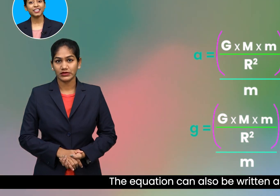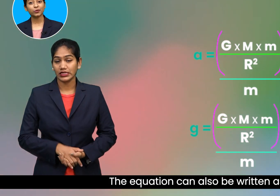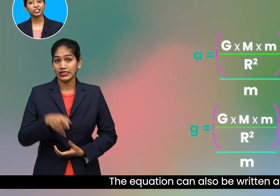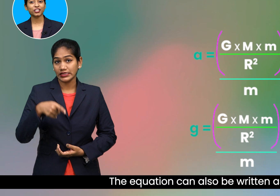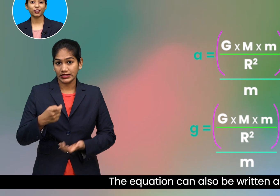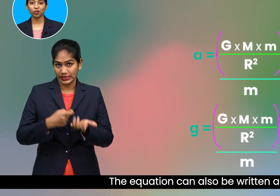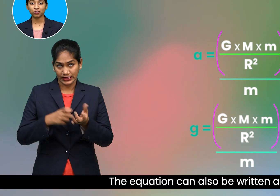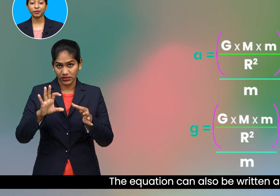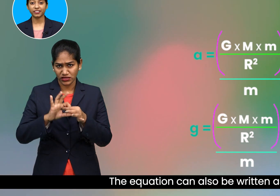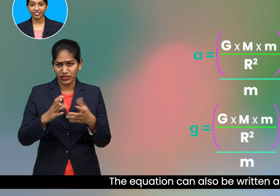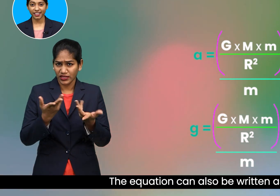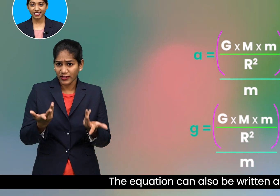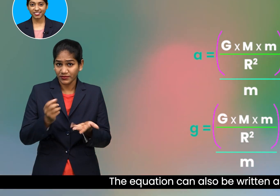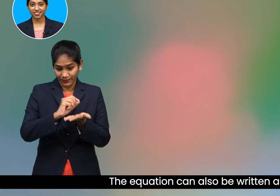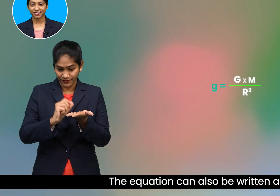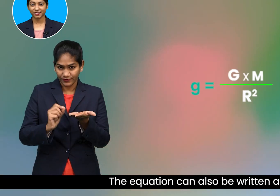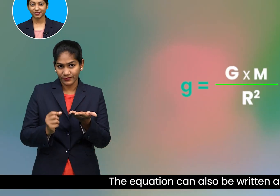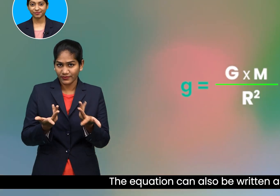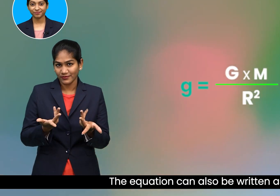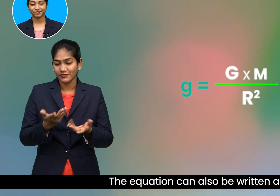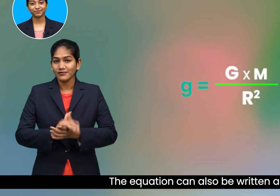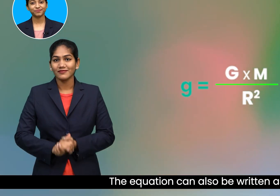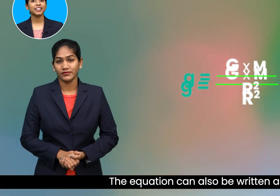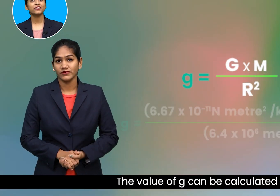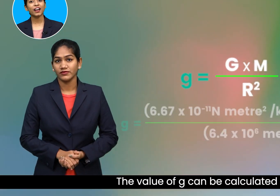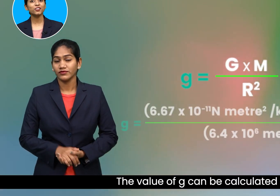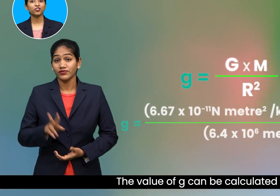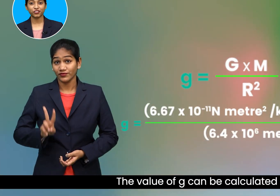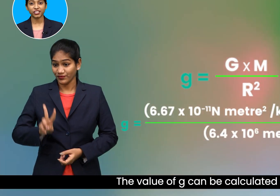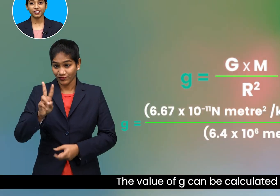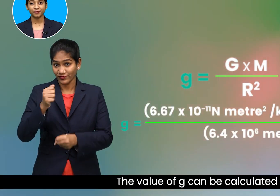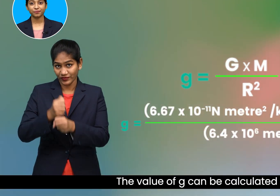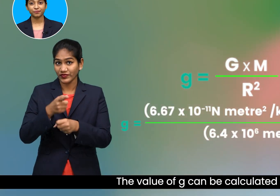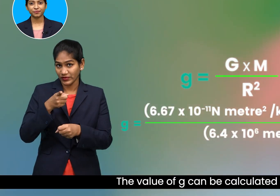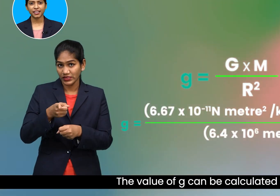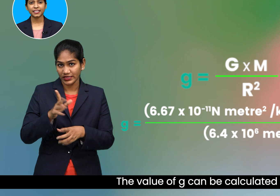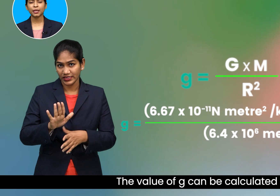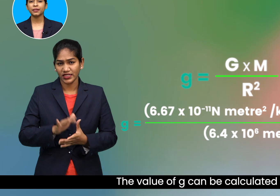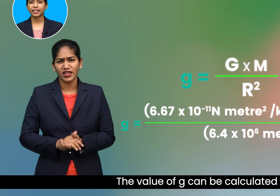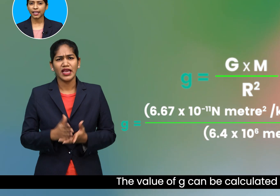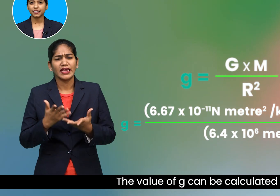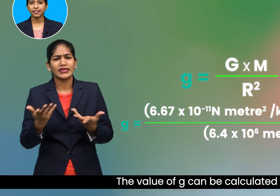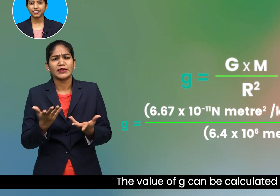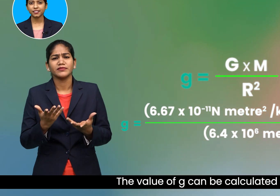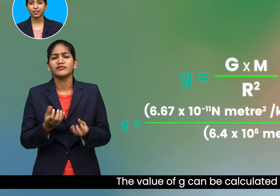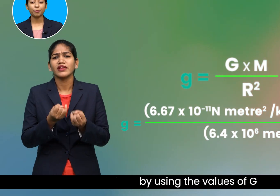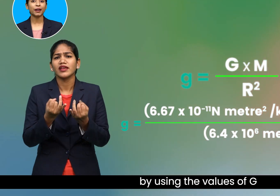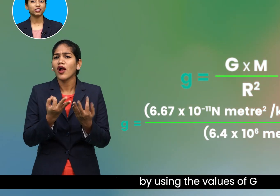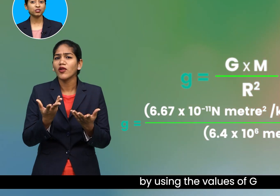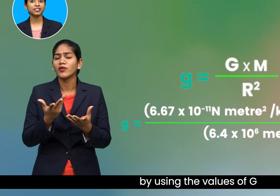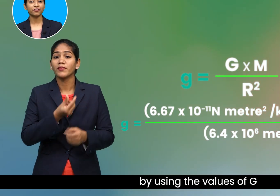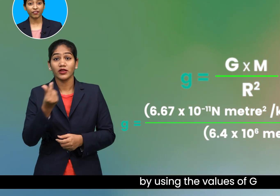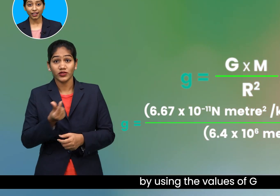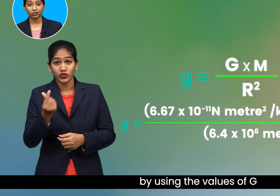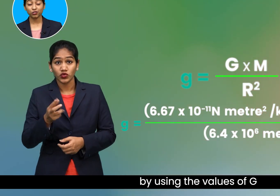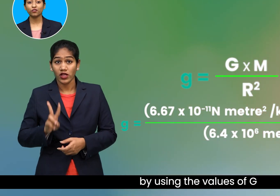the equation can also be written as the value of G can be calculated by